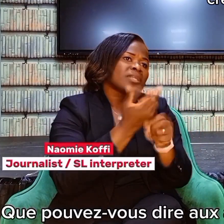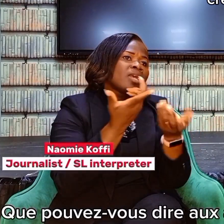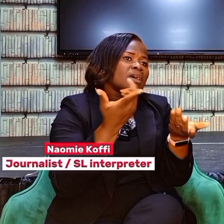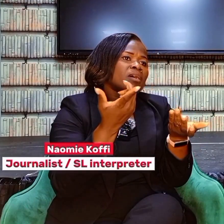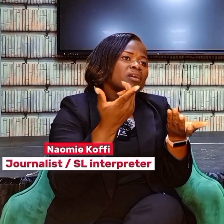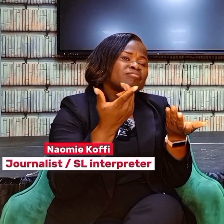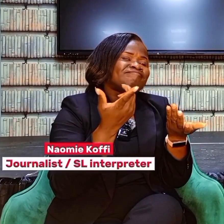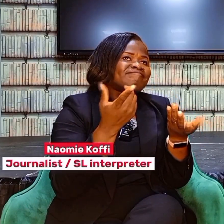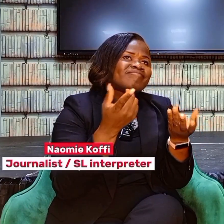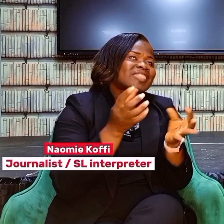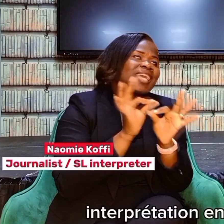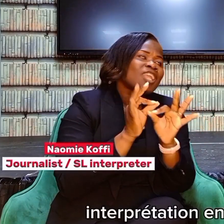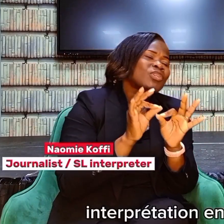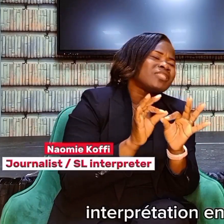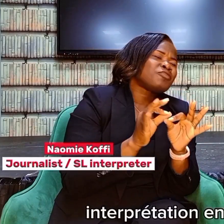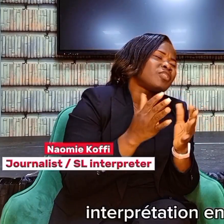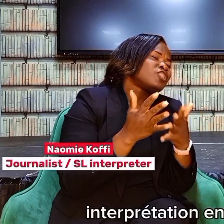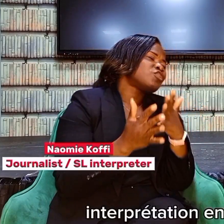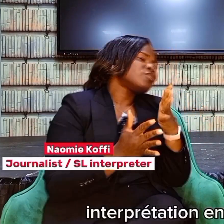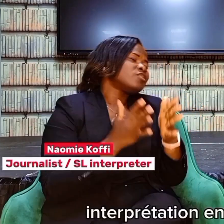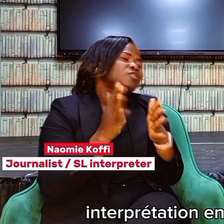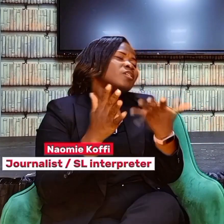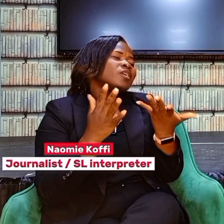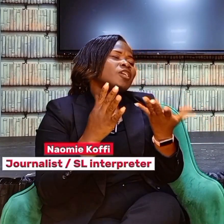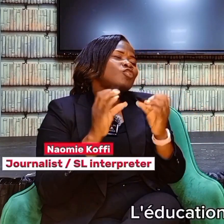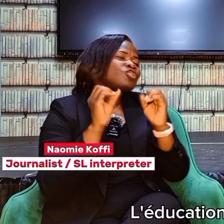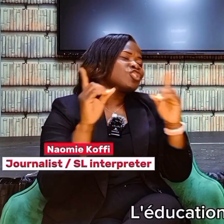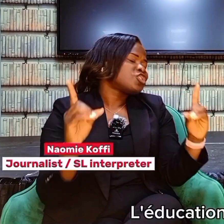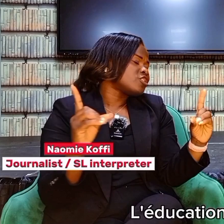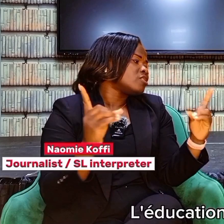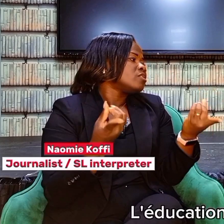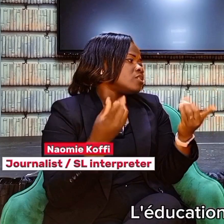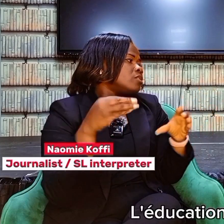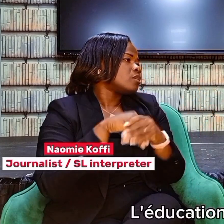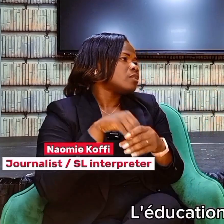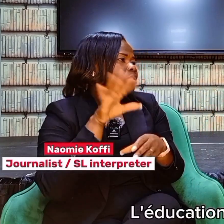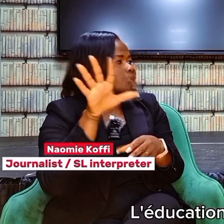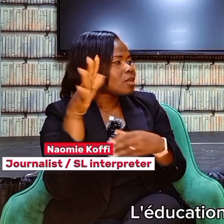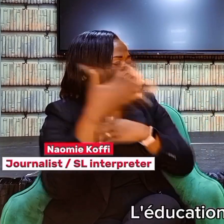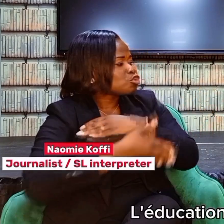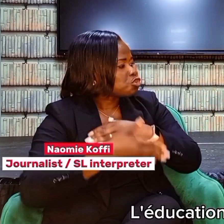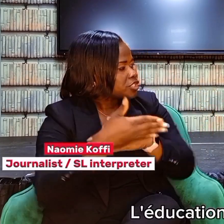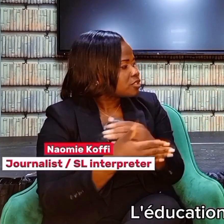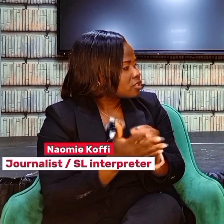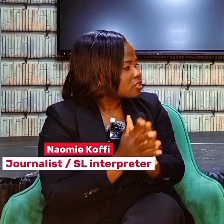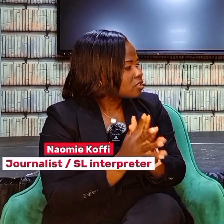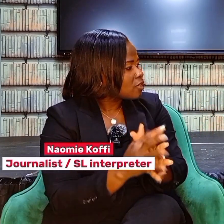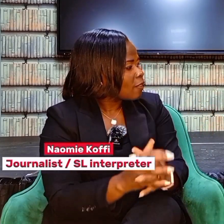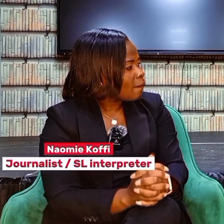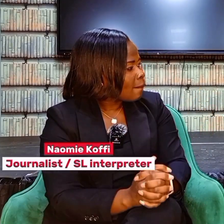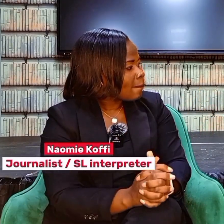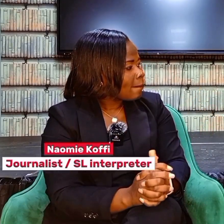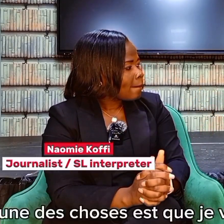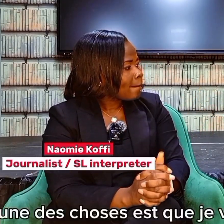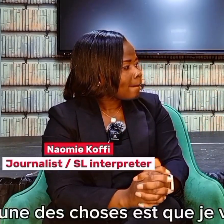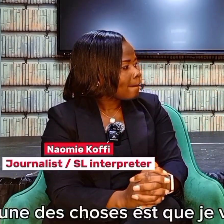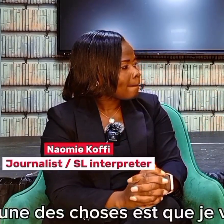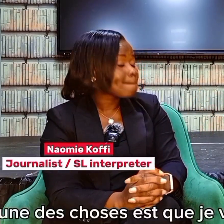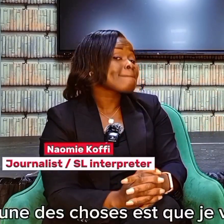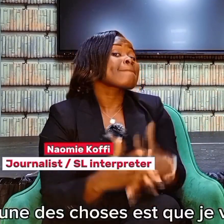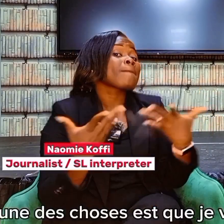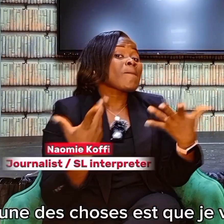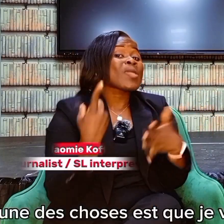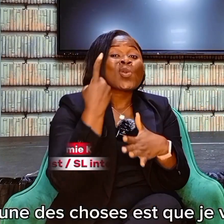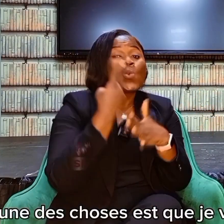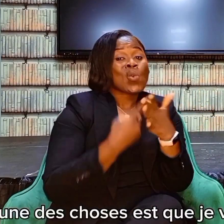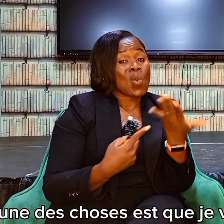create sign language interpretation education in the country? One of the